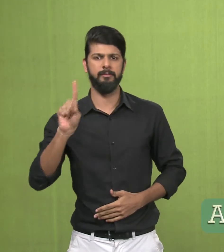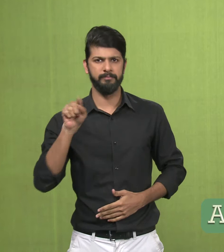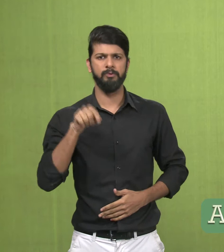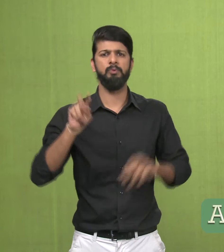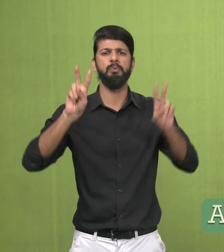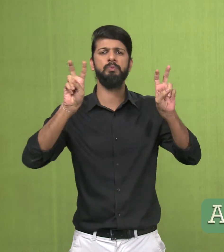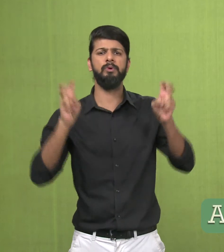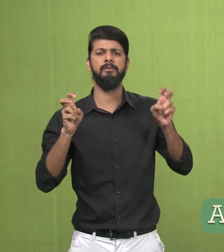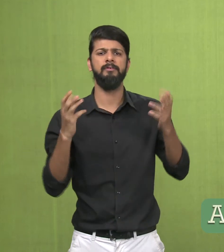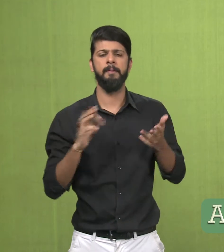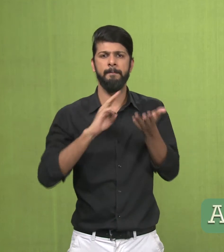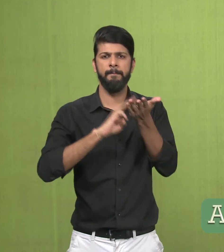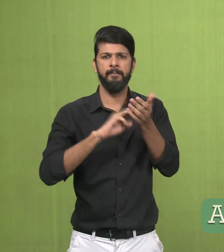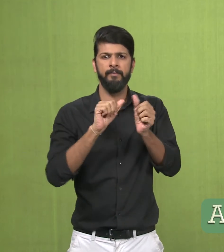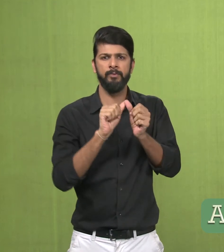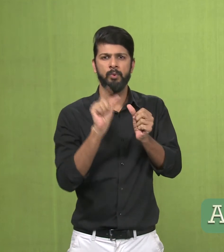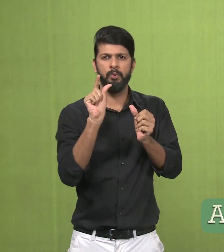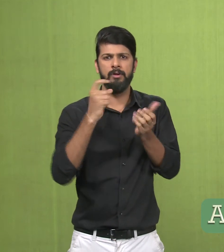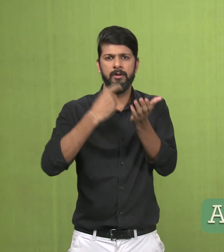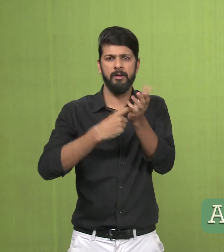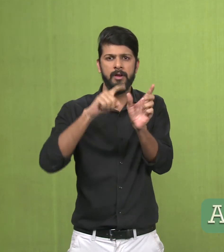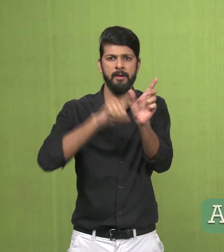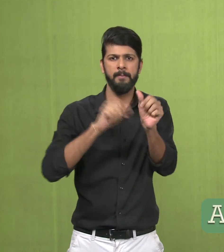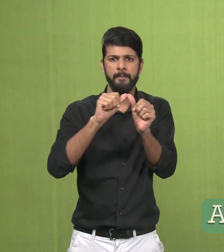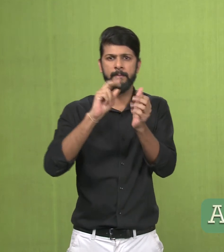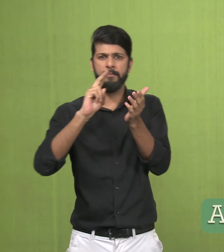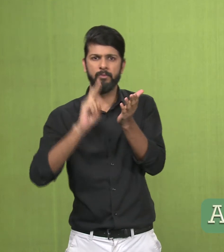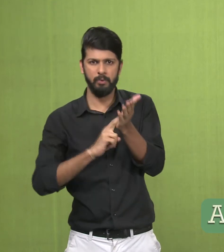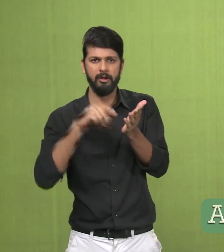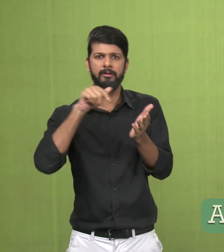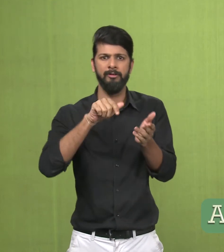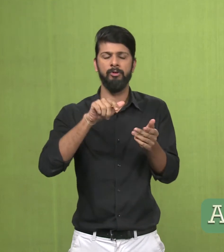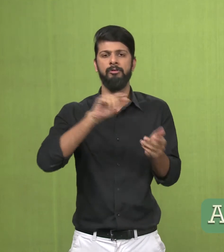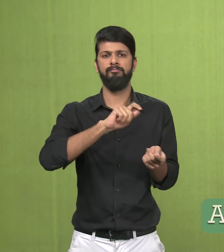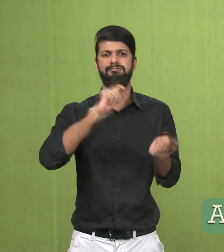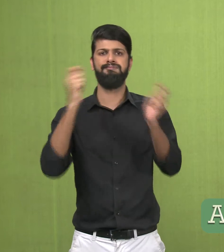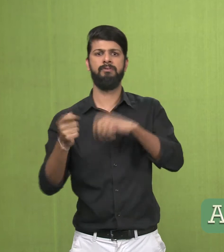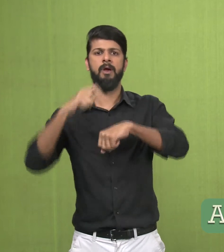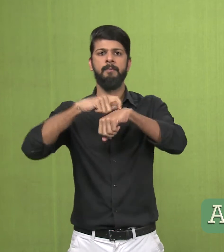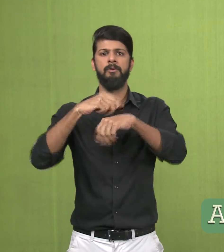11, Mauryan and Post-Mauryan Art.